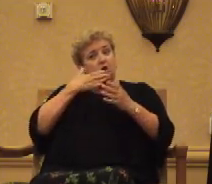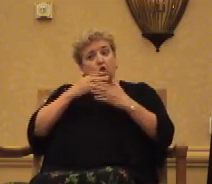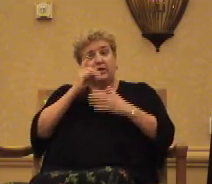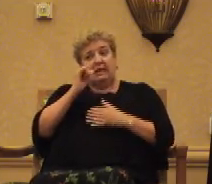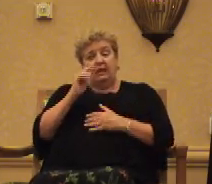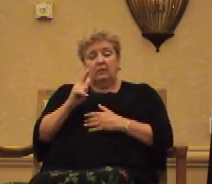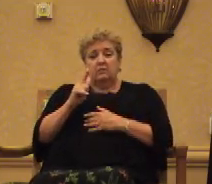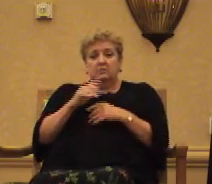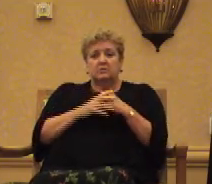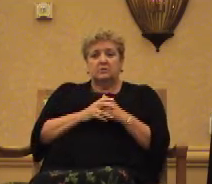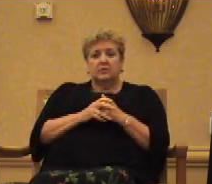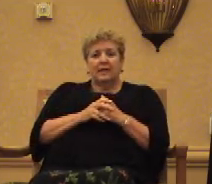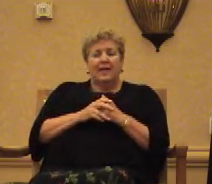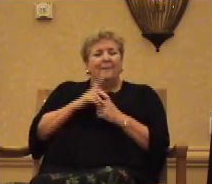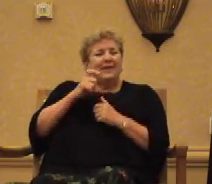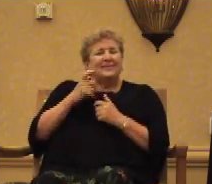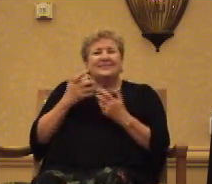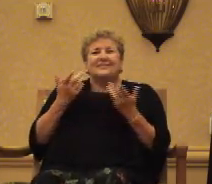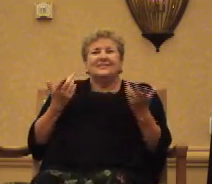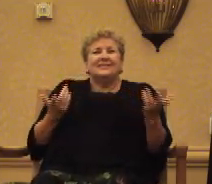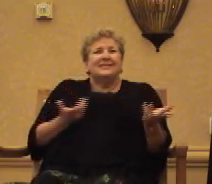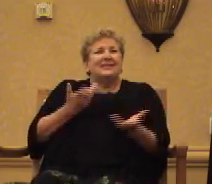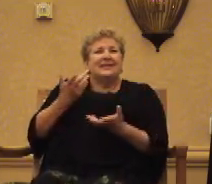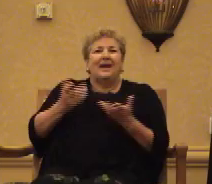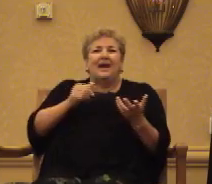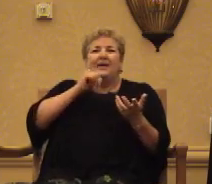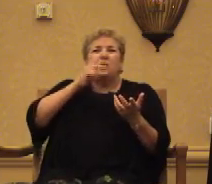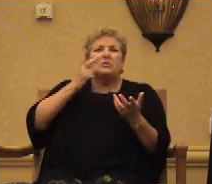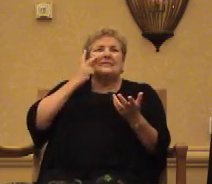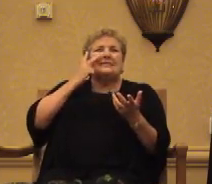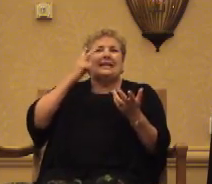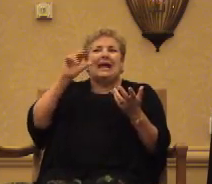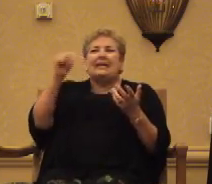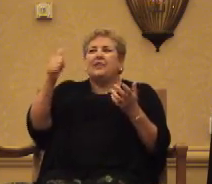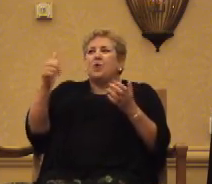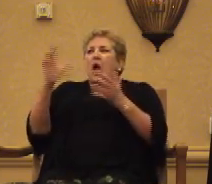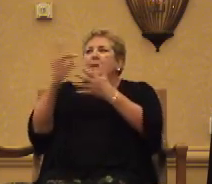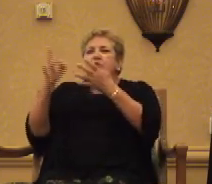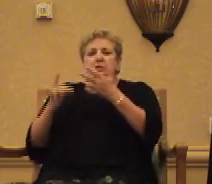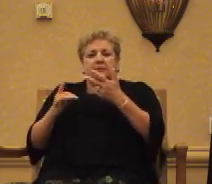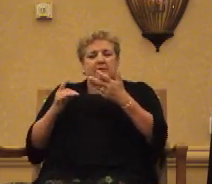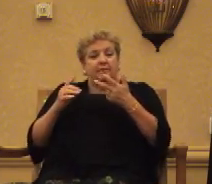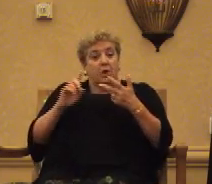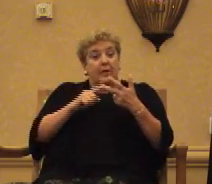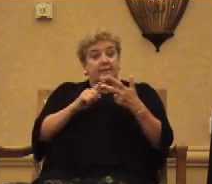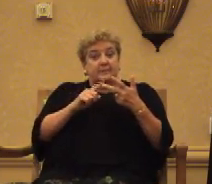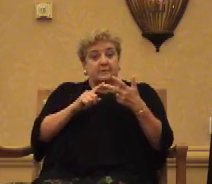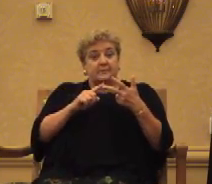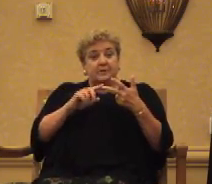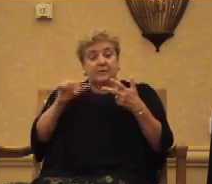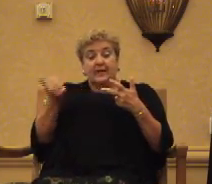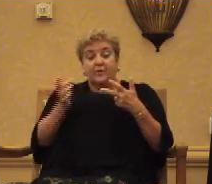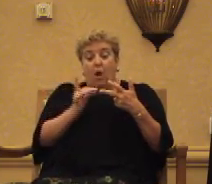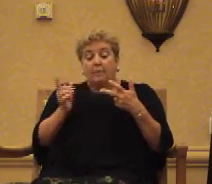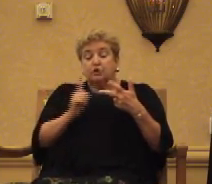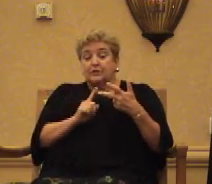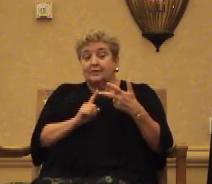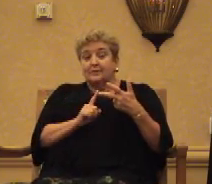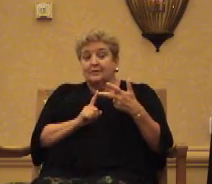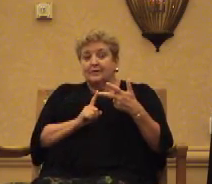conditions. Because I don't see another door, I don't see door number three. And I'm not alone